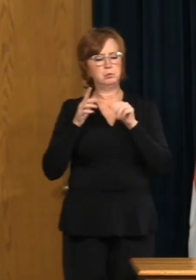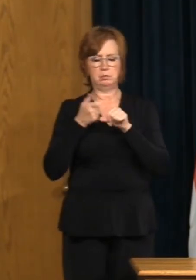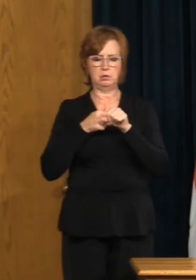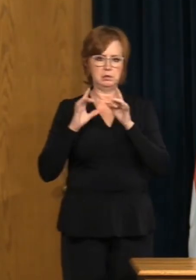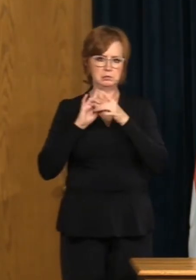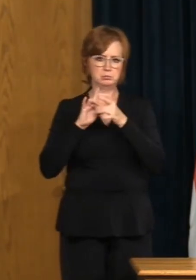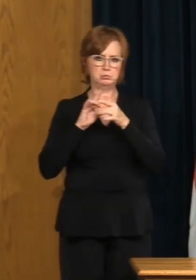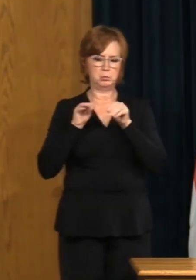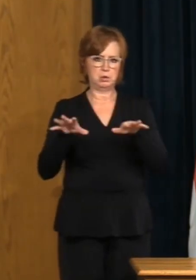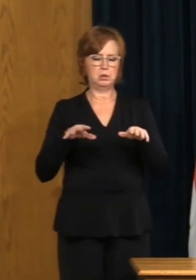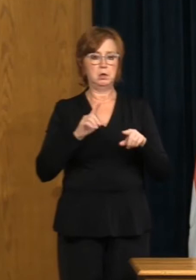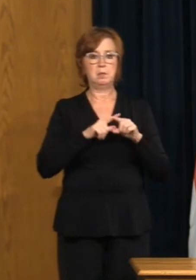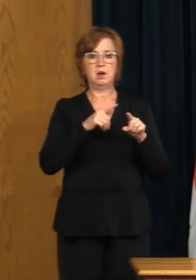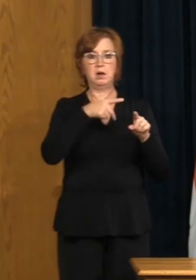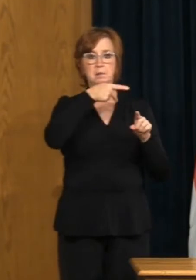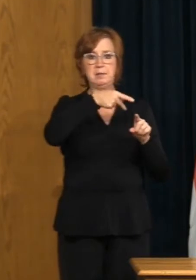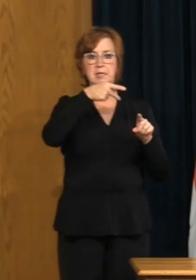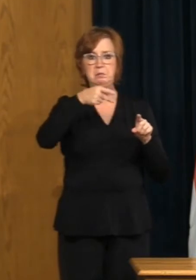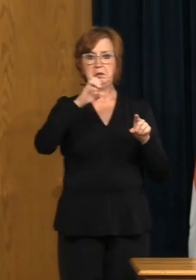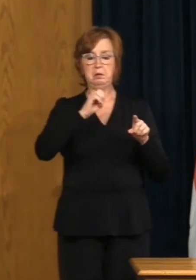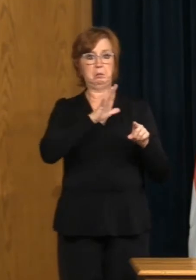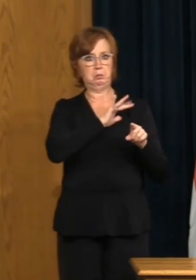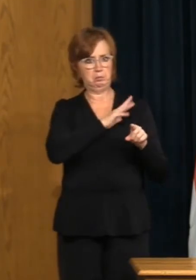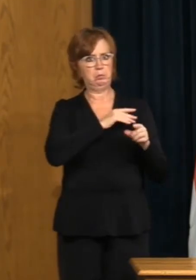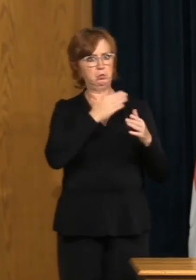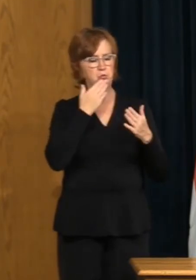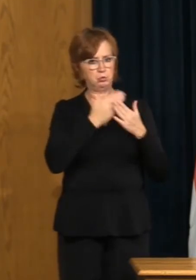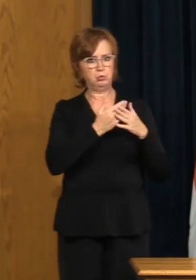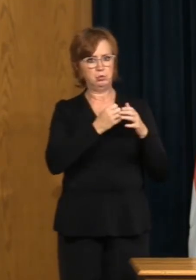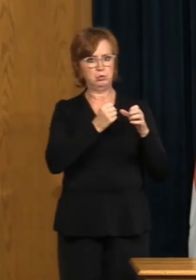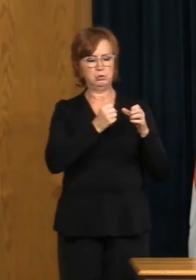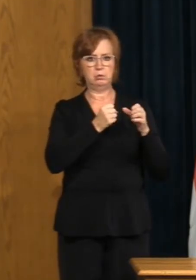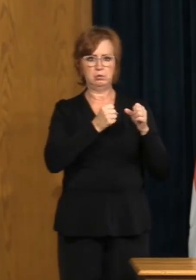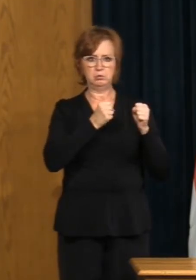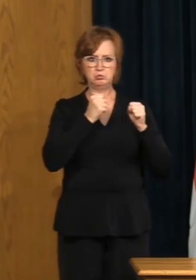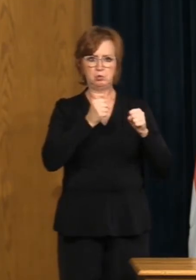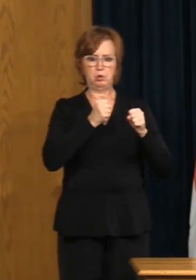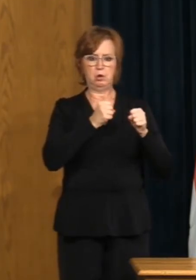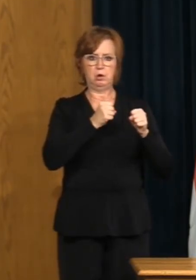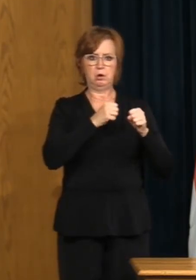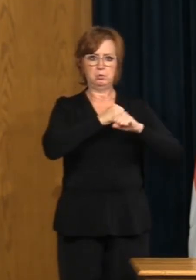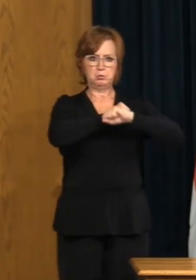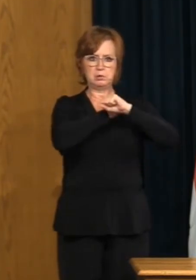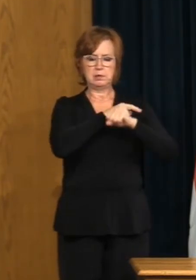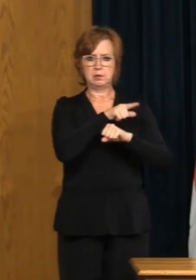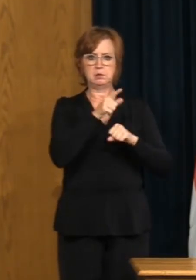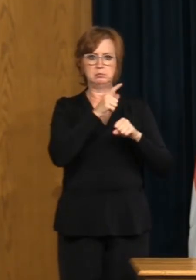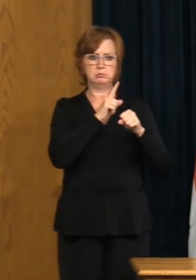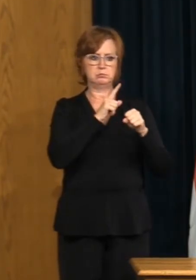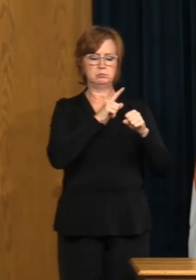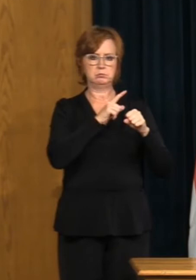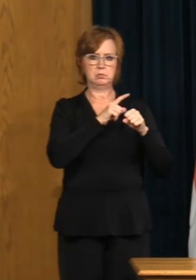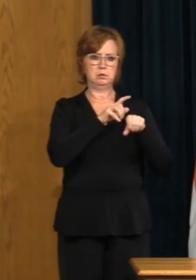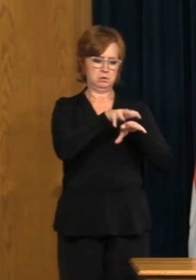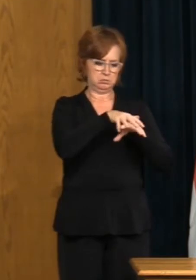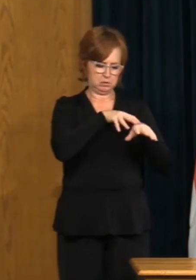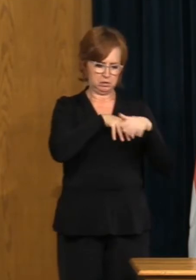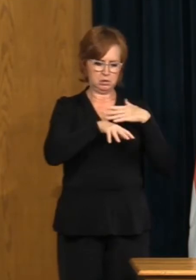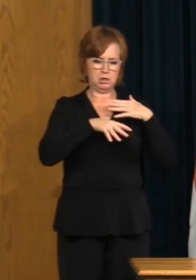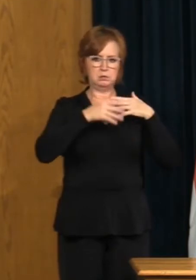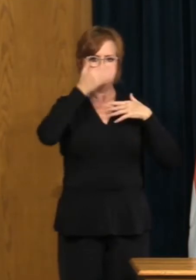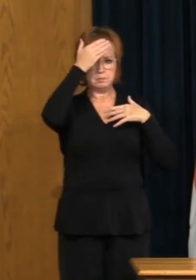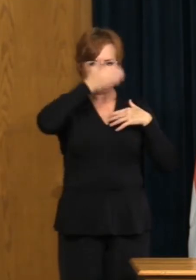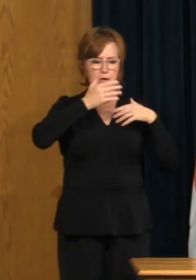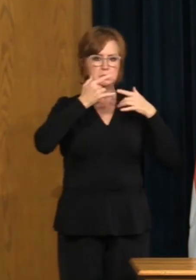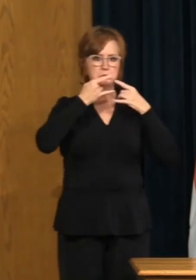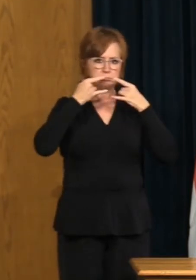PPE in the healthcare field has been very effective in the ICU setting and long-term care, other facilities, in keeping staff safe and keeping patients and